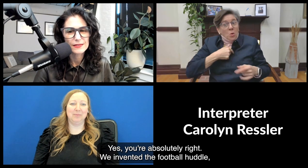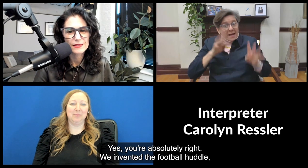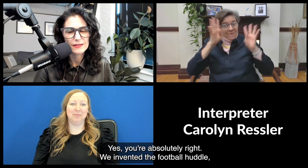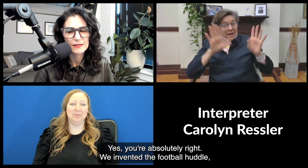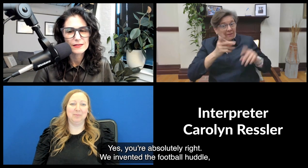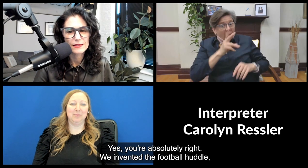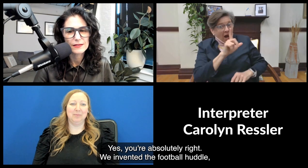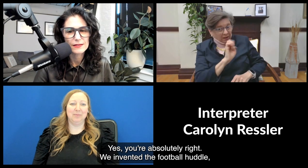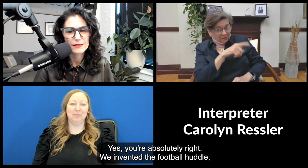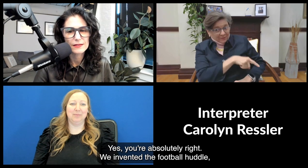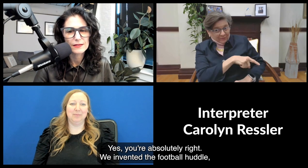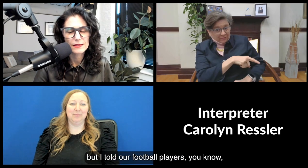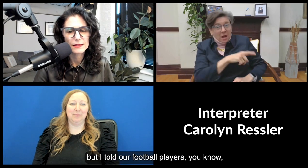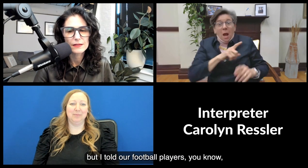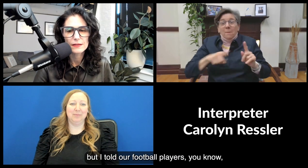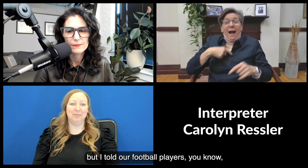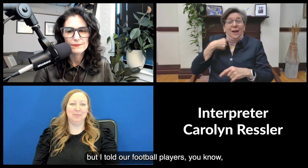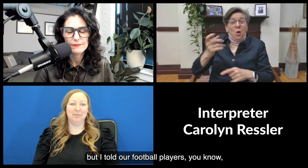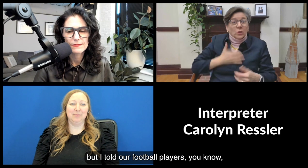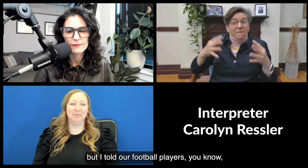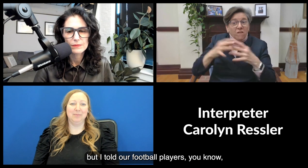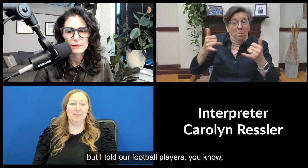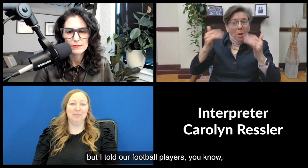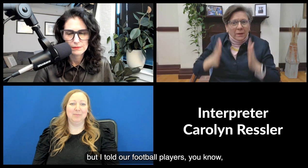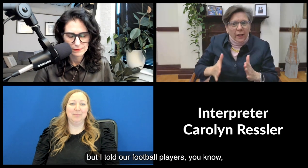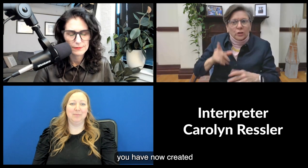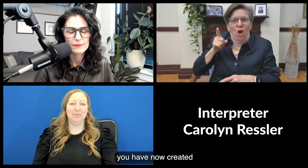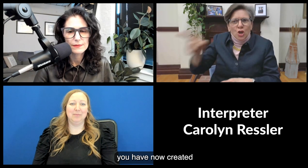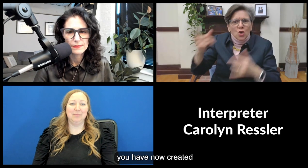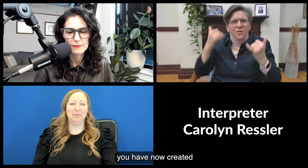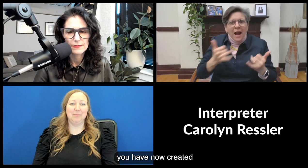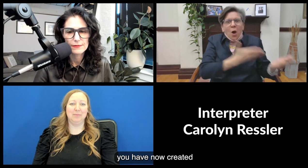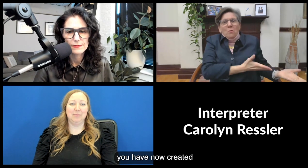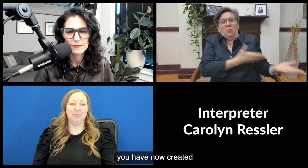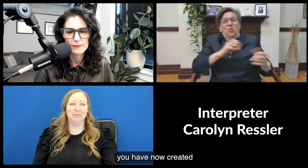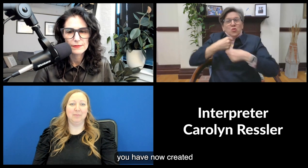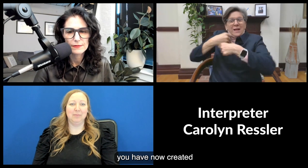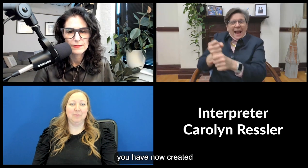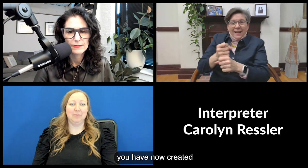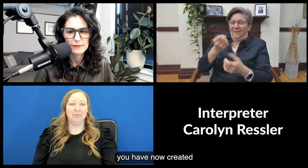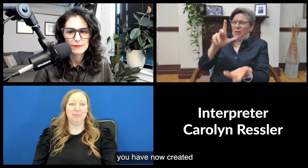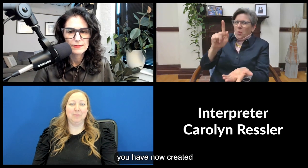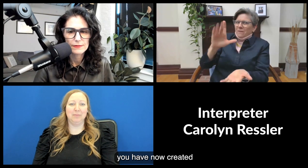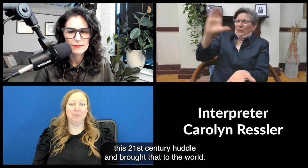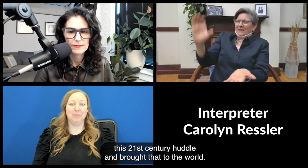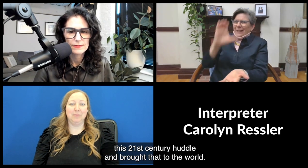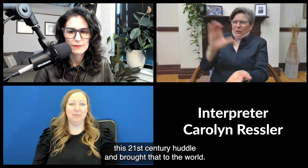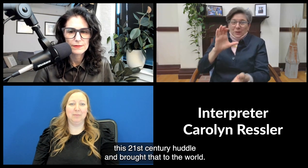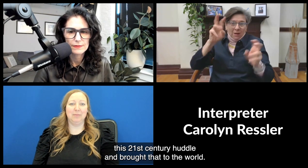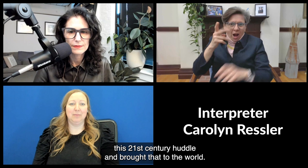to mention here. Yes, you're absolutely right. We invented the football huddle. But I told our football players, you know, you have now